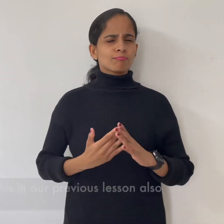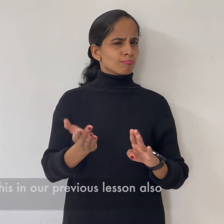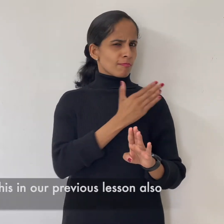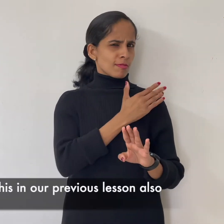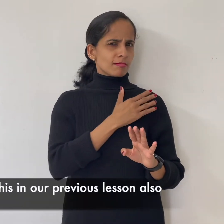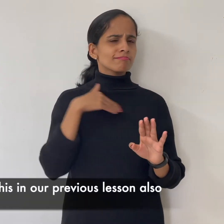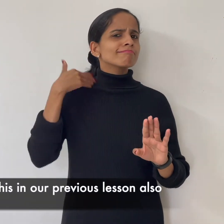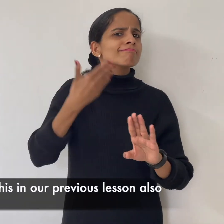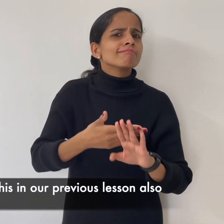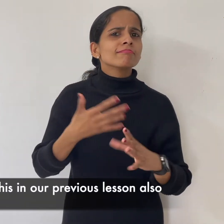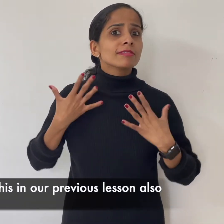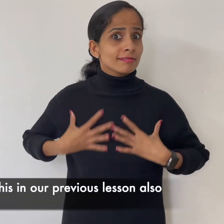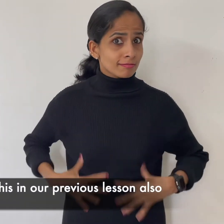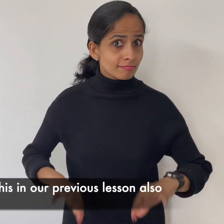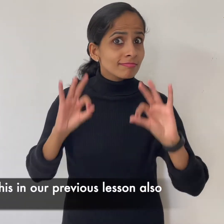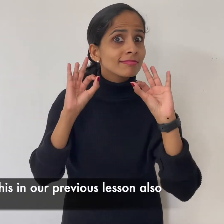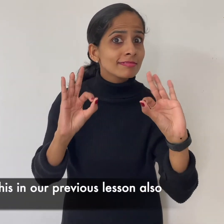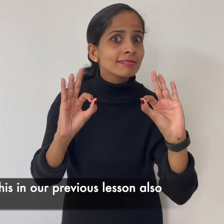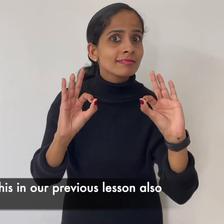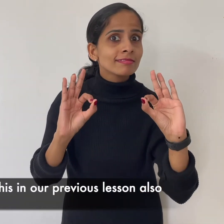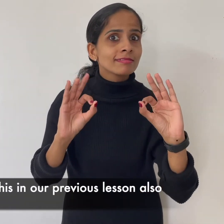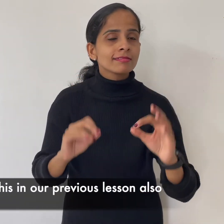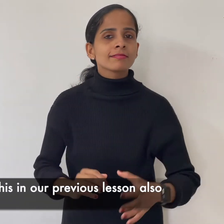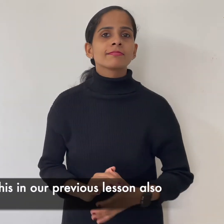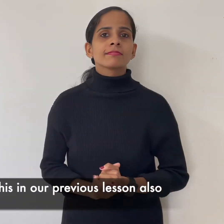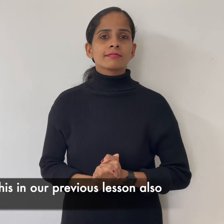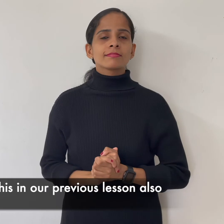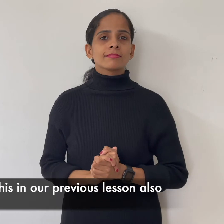We had finished this in a previous lesson also.